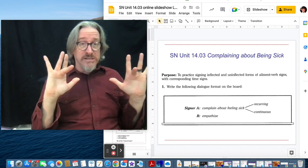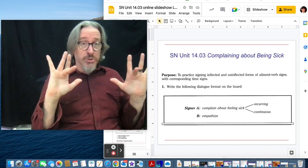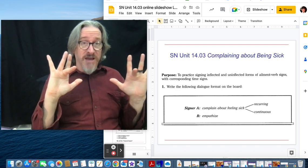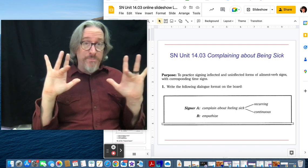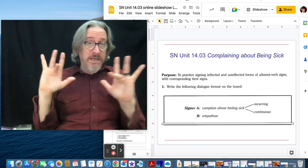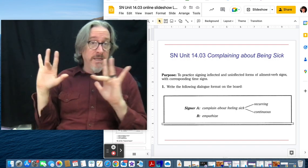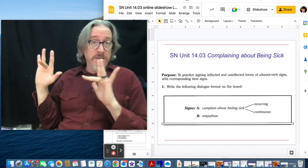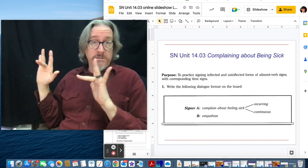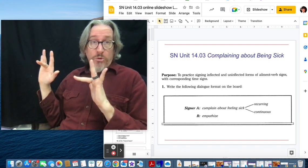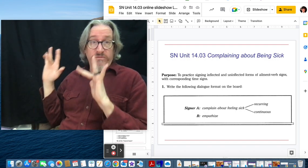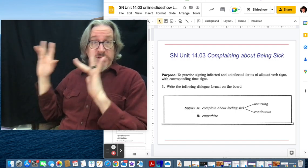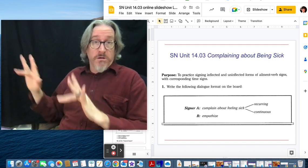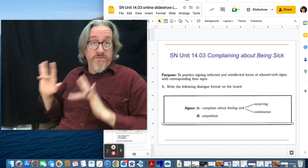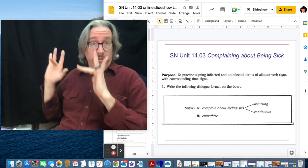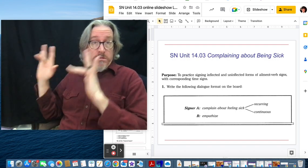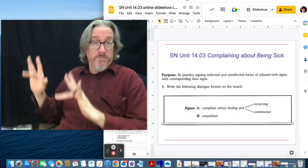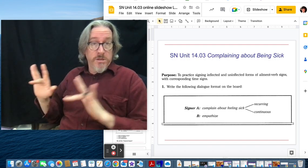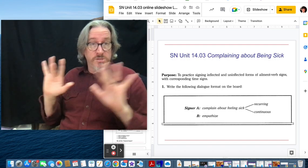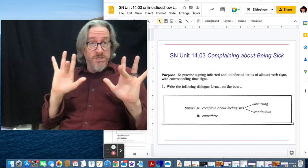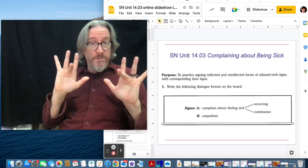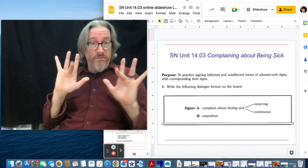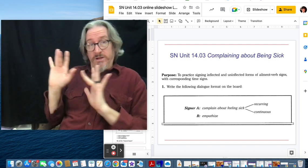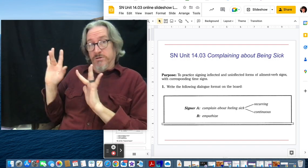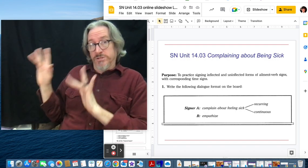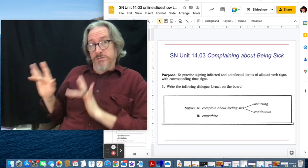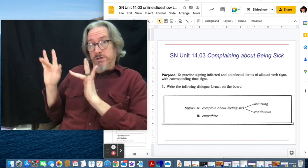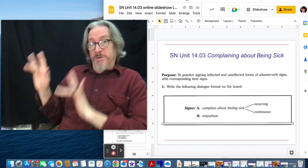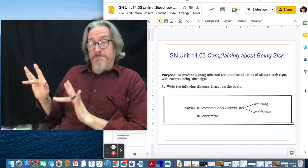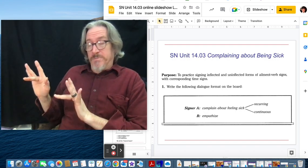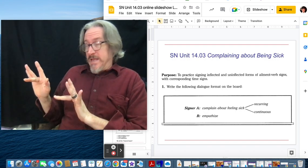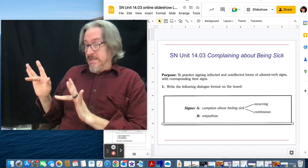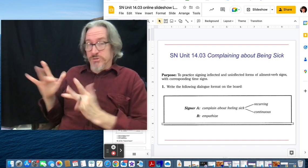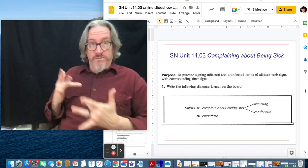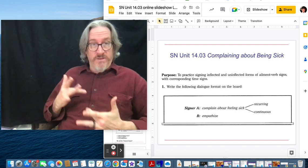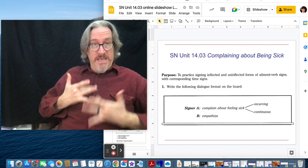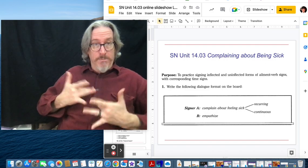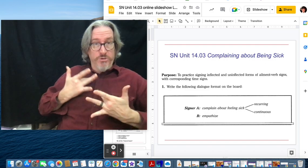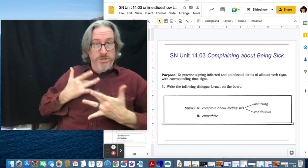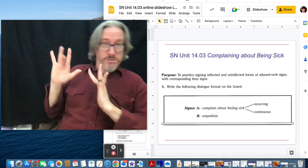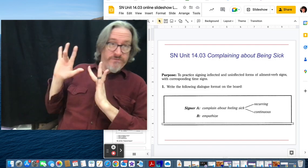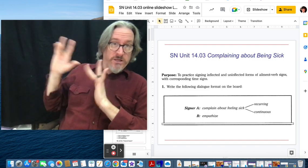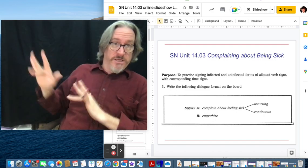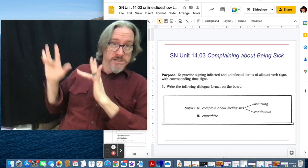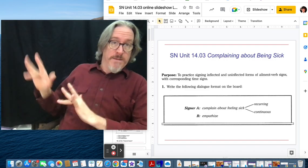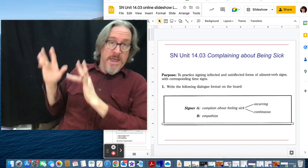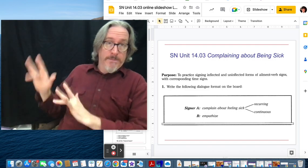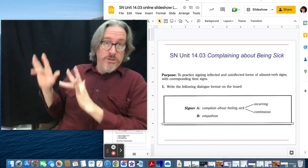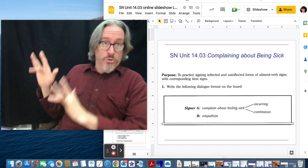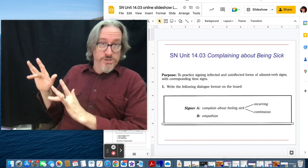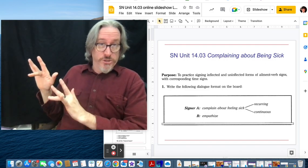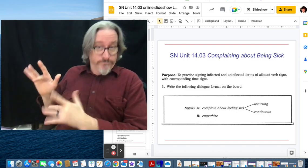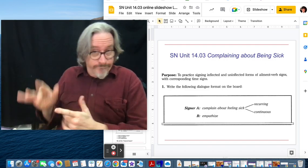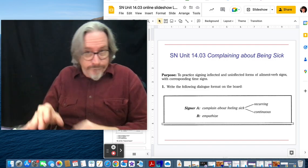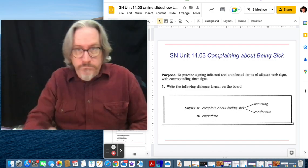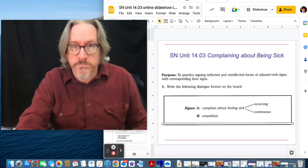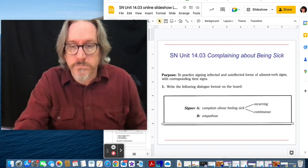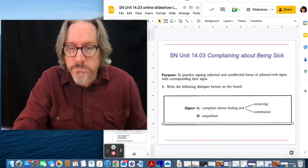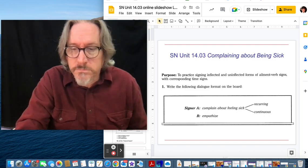This is to have pity or feel sorry for. So it's the middle fingers, and it's sort of like emotions, feelings. I'm aiming towards